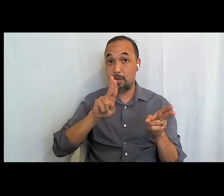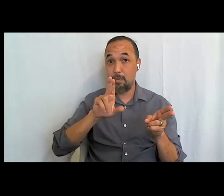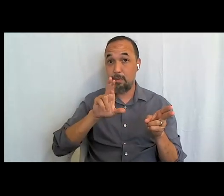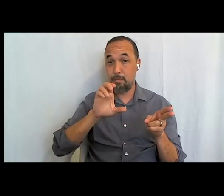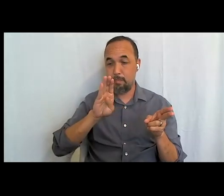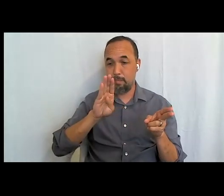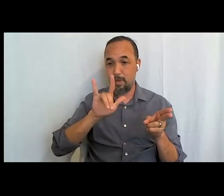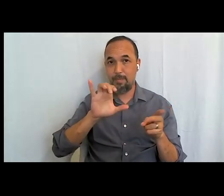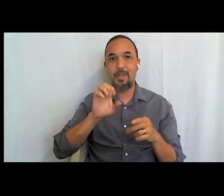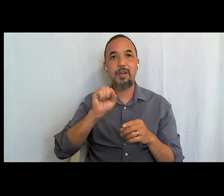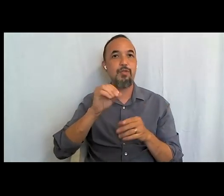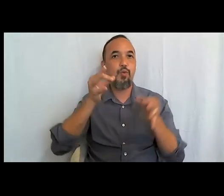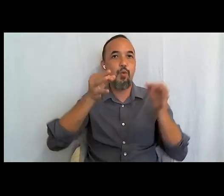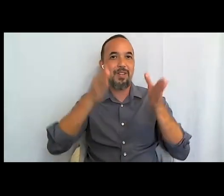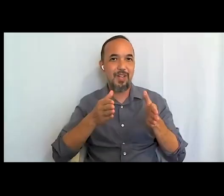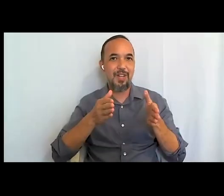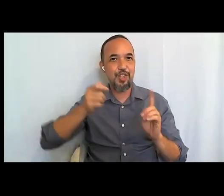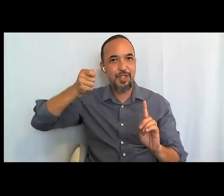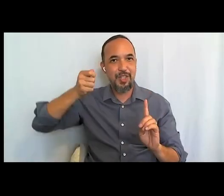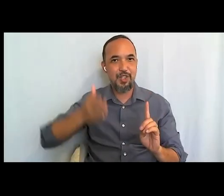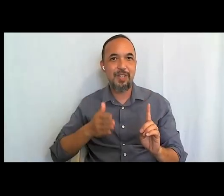reviewers can see them. Okay. It's very important.